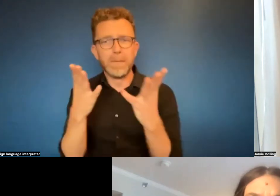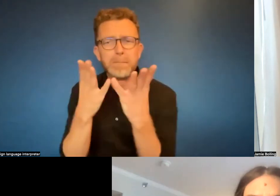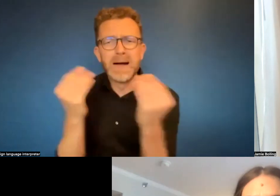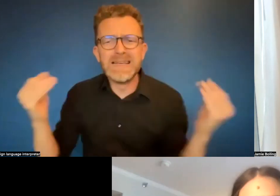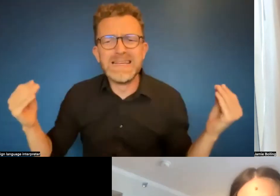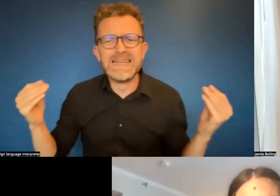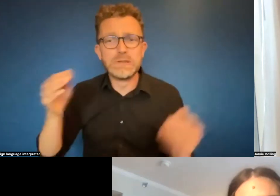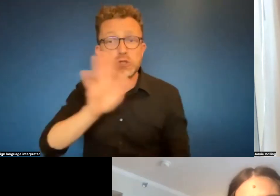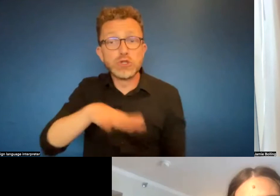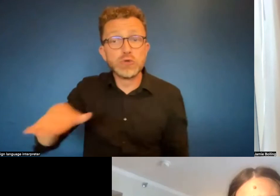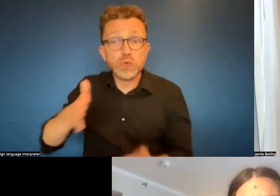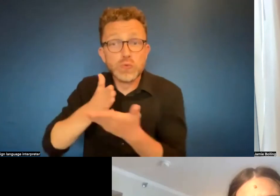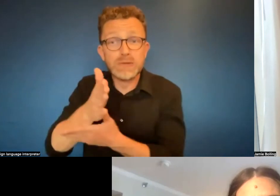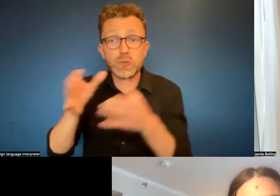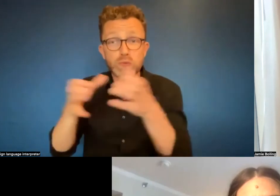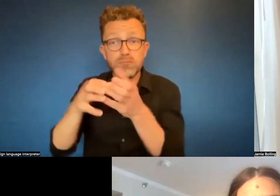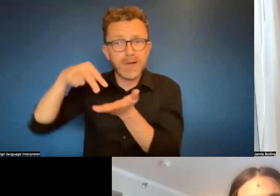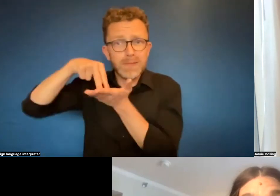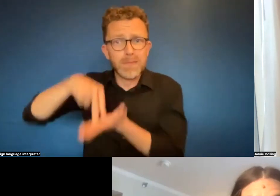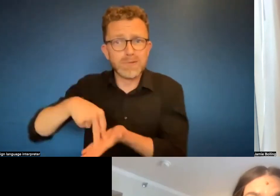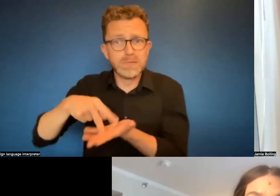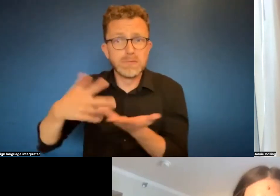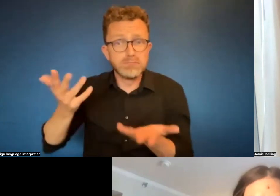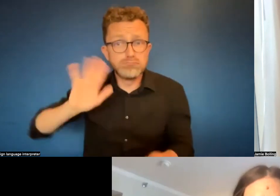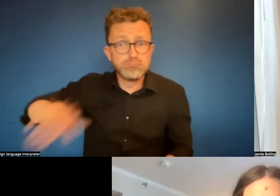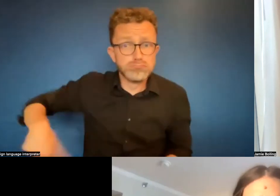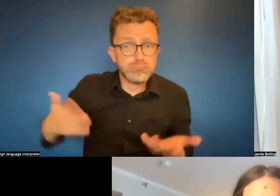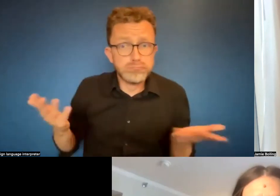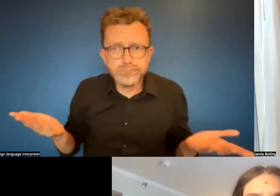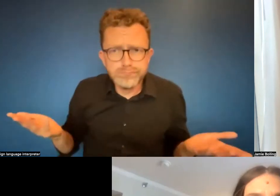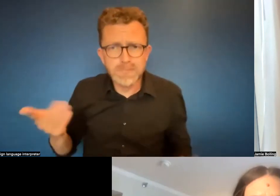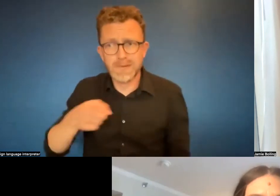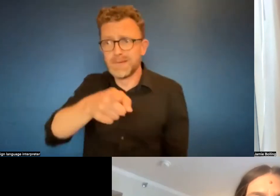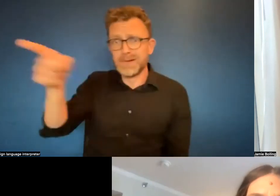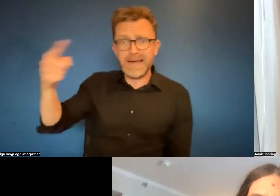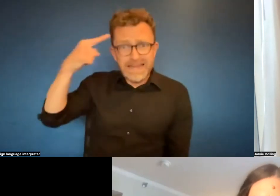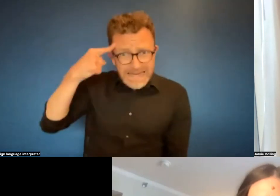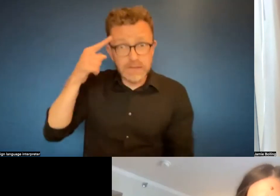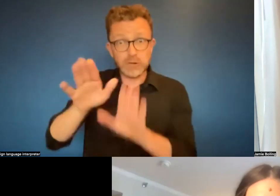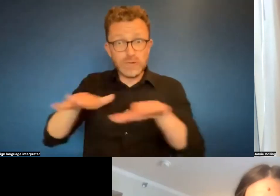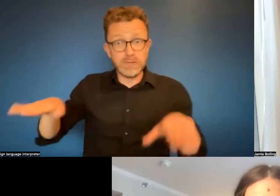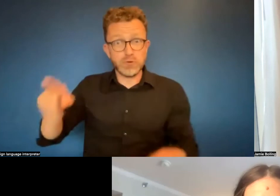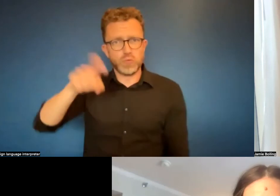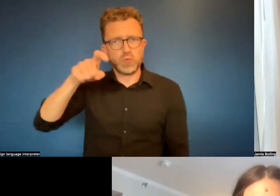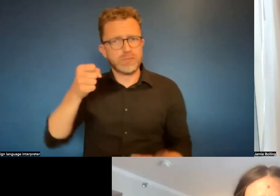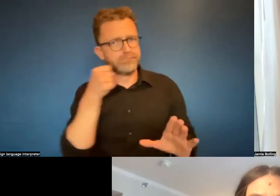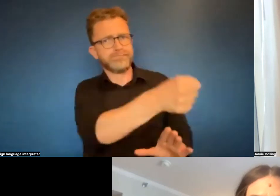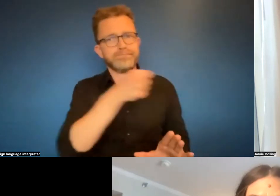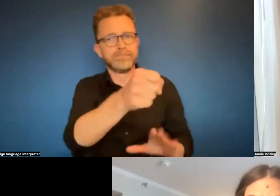Ukrainian government that children belong in families and that childcare system needs to